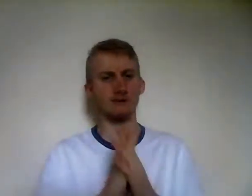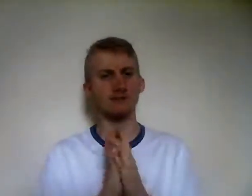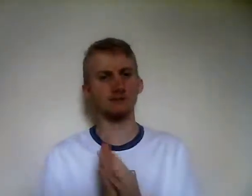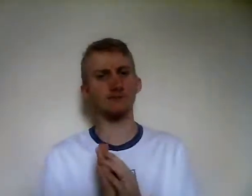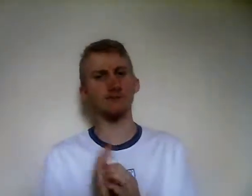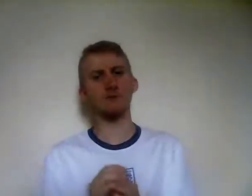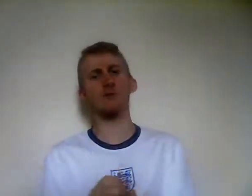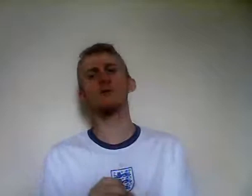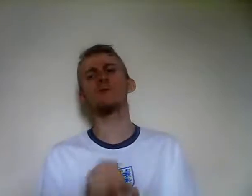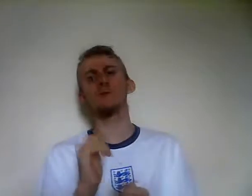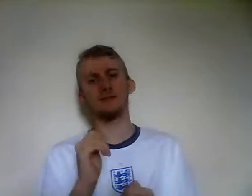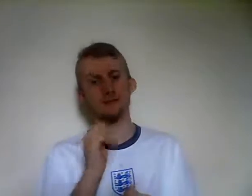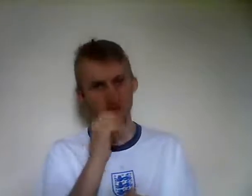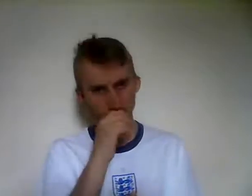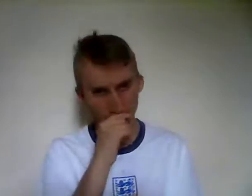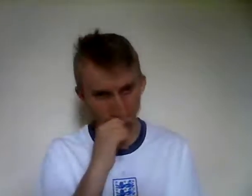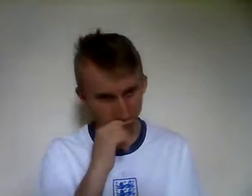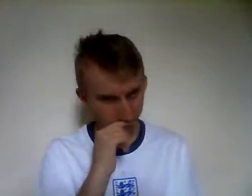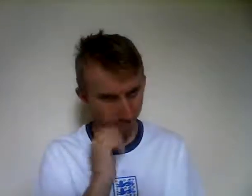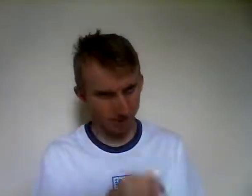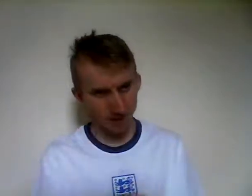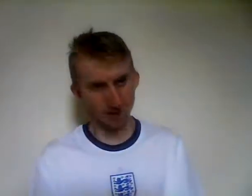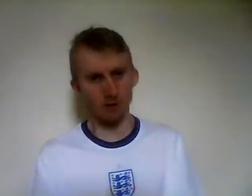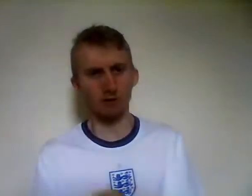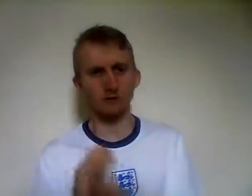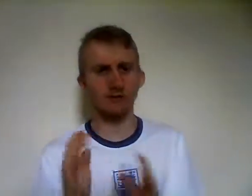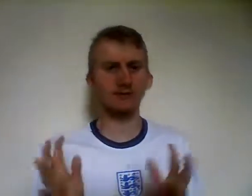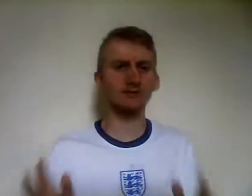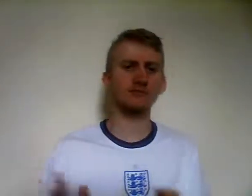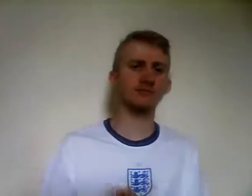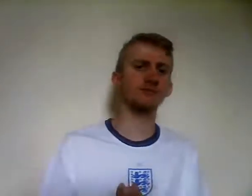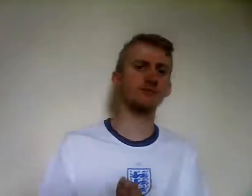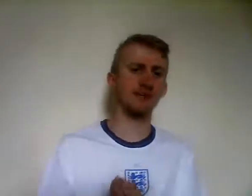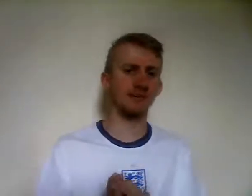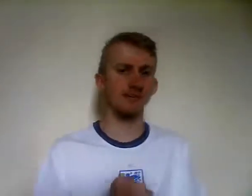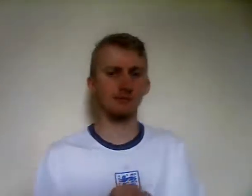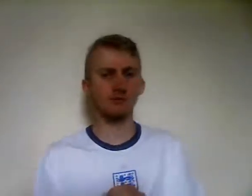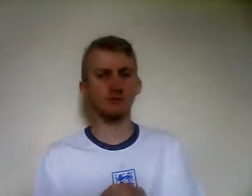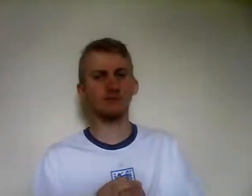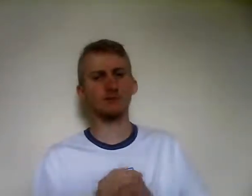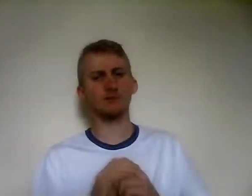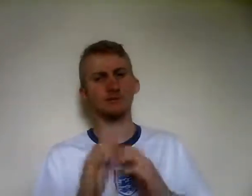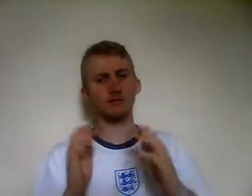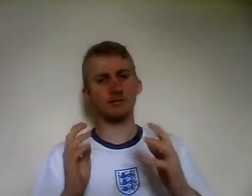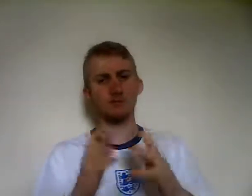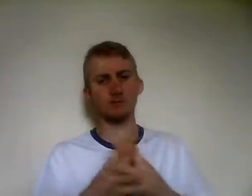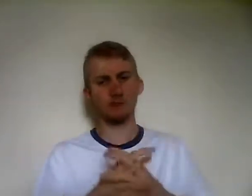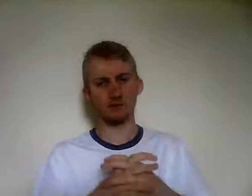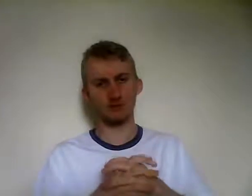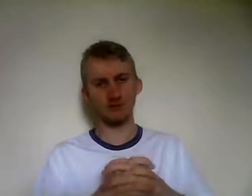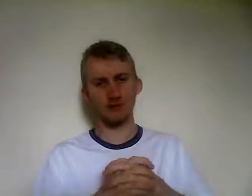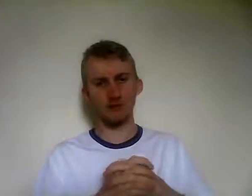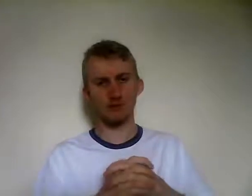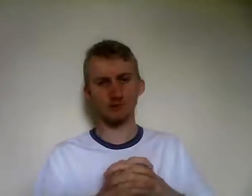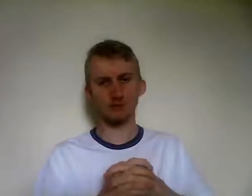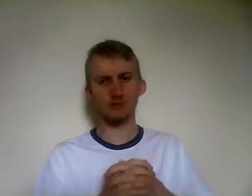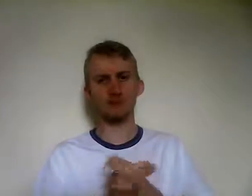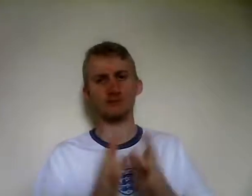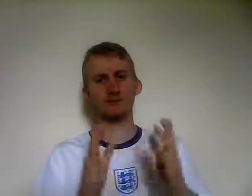of football with immediate effect. On Saturday, the 5th of May, Crawley secured League One promotion, courtesy of a